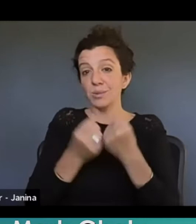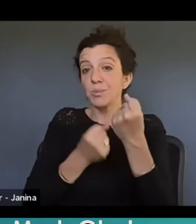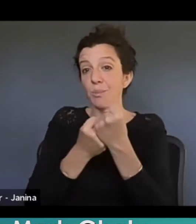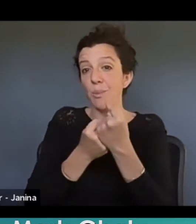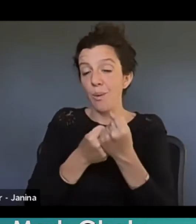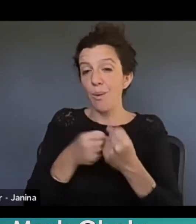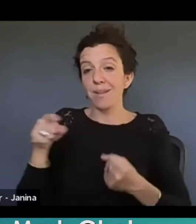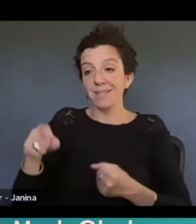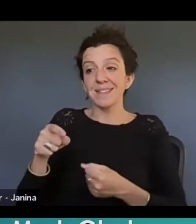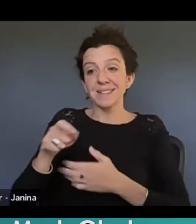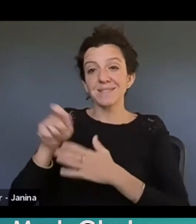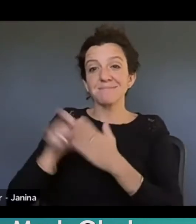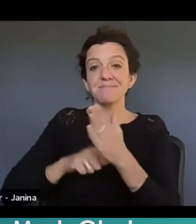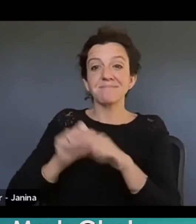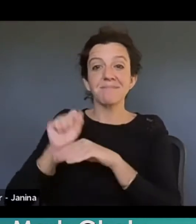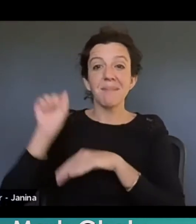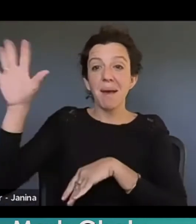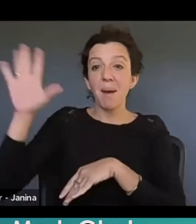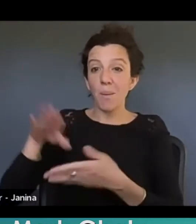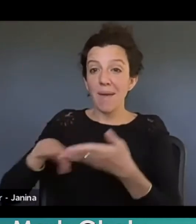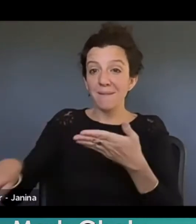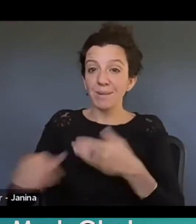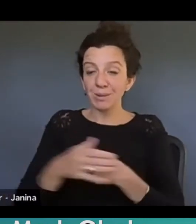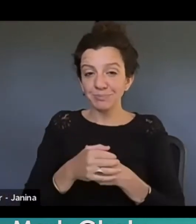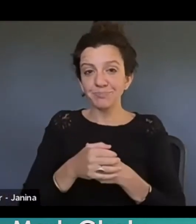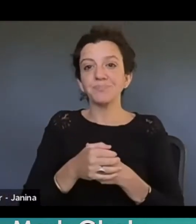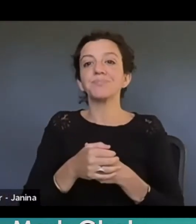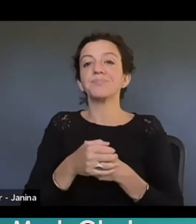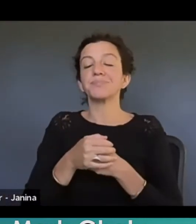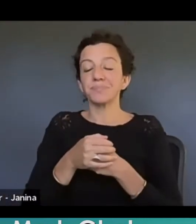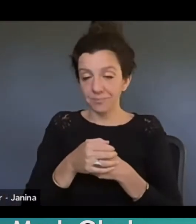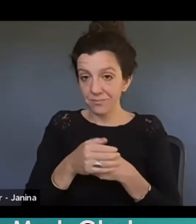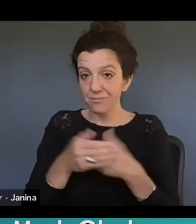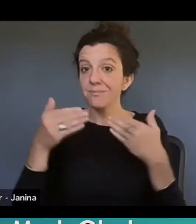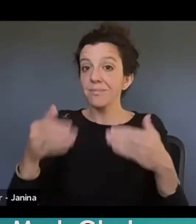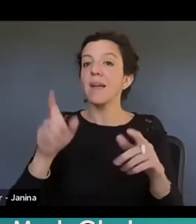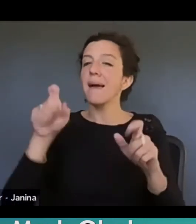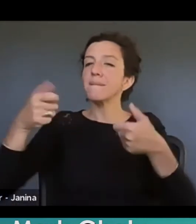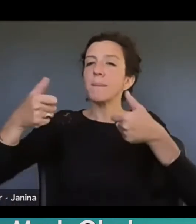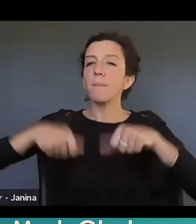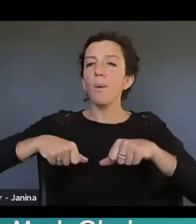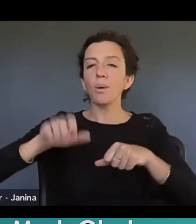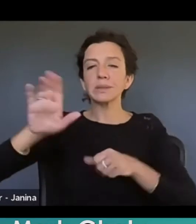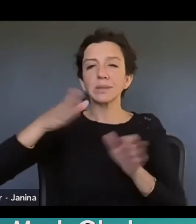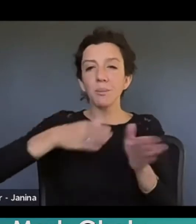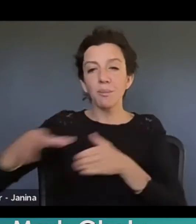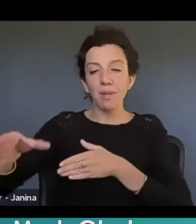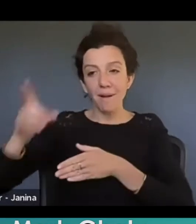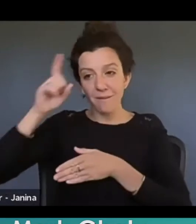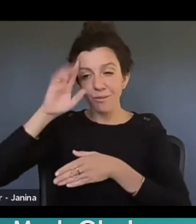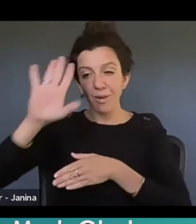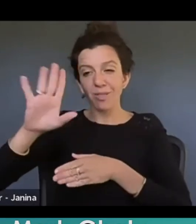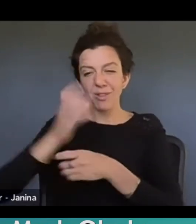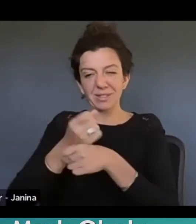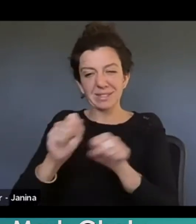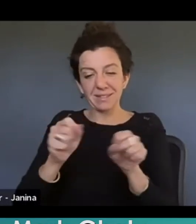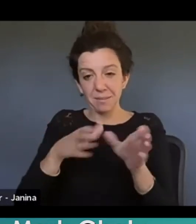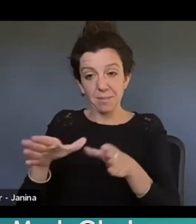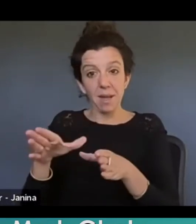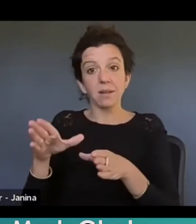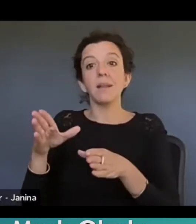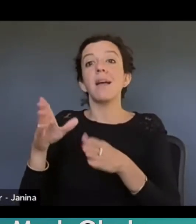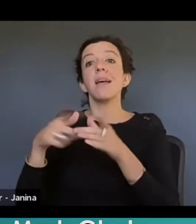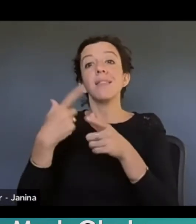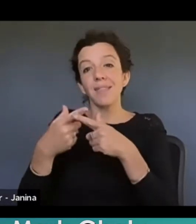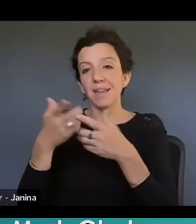take that into account, and they need to post their plans for their site-specific safety plans publicly, and then they can submit a request for a